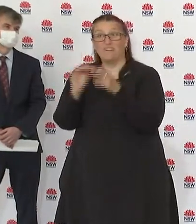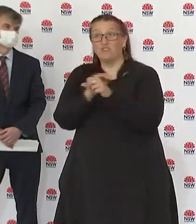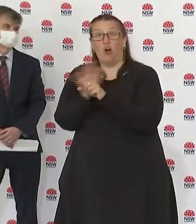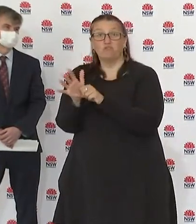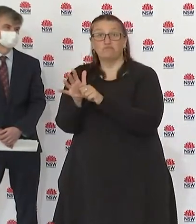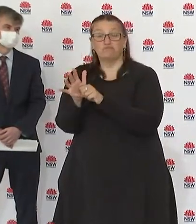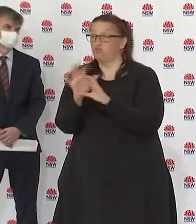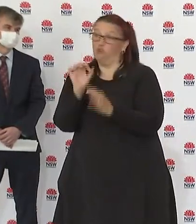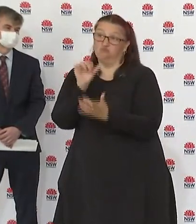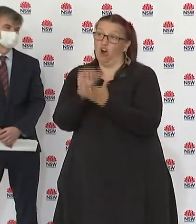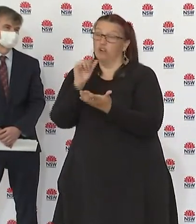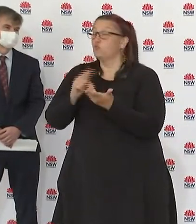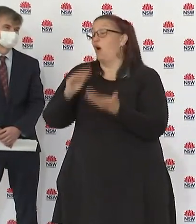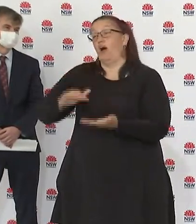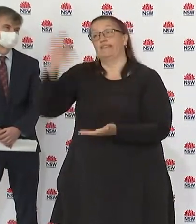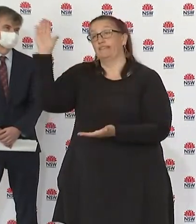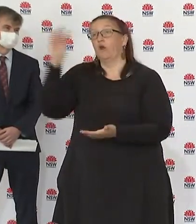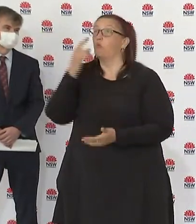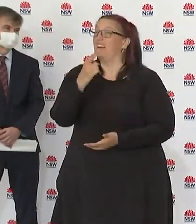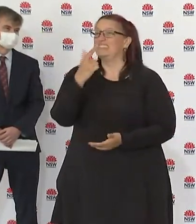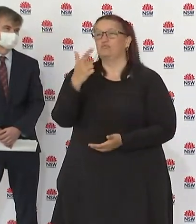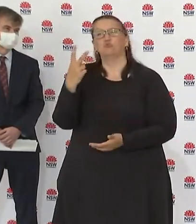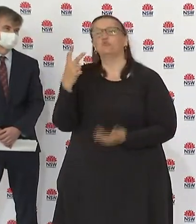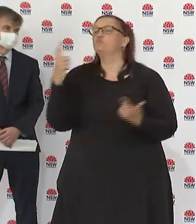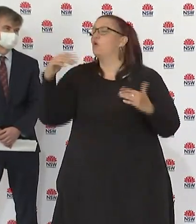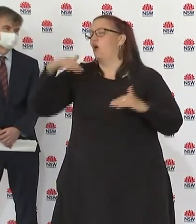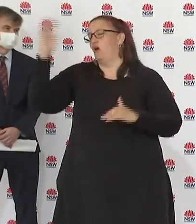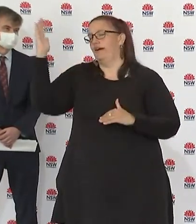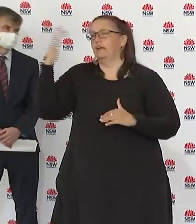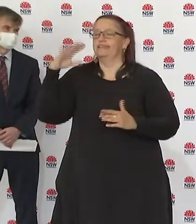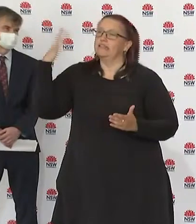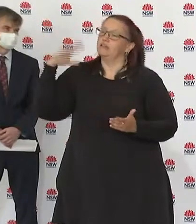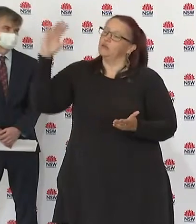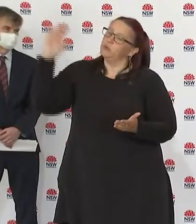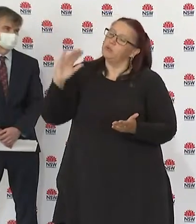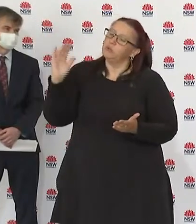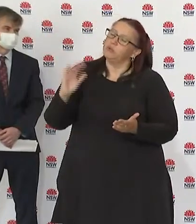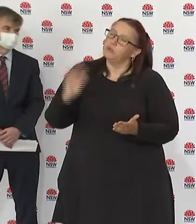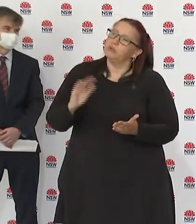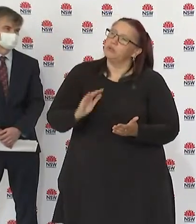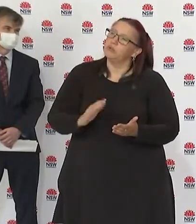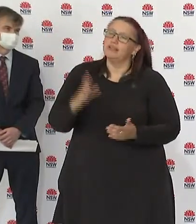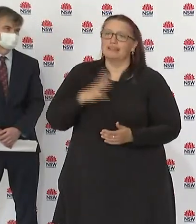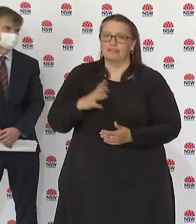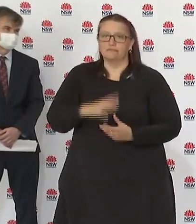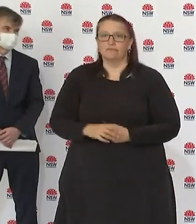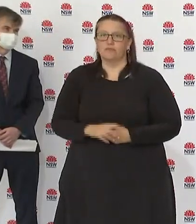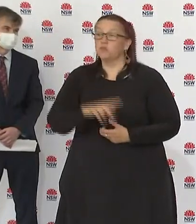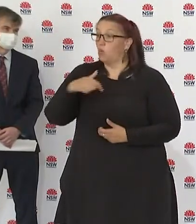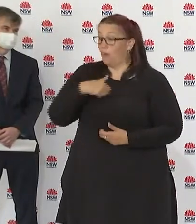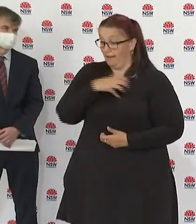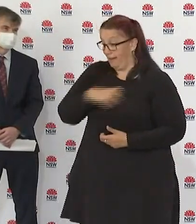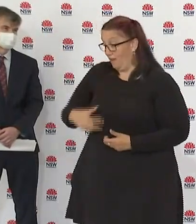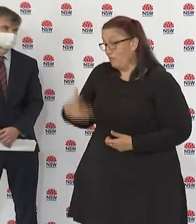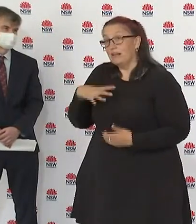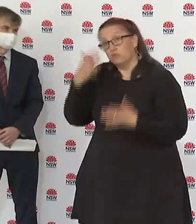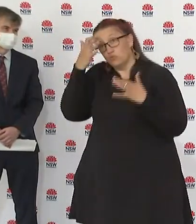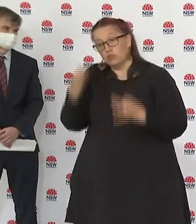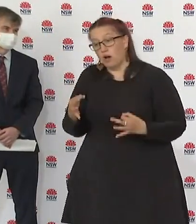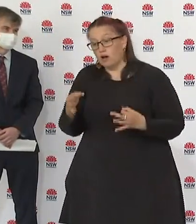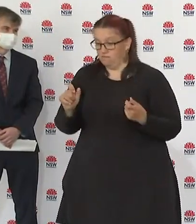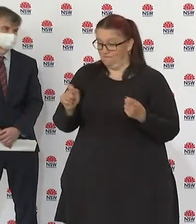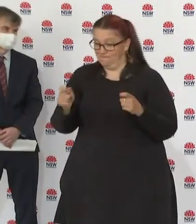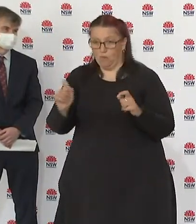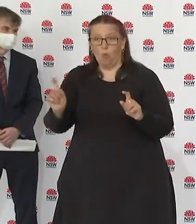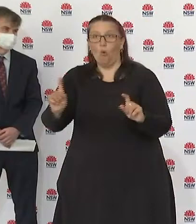need it to be. And what the New South Wales Government is now considering based on the health advice is what the best settings are for us moving